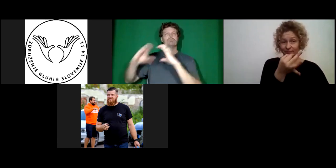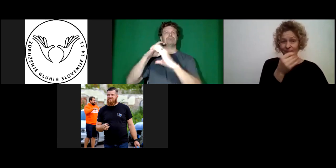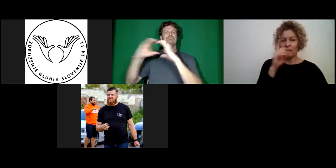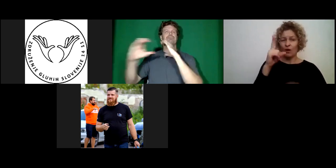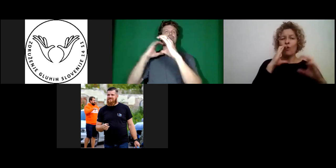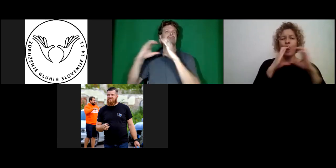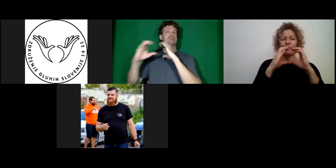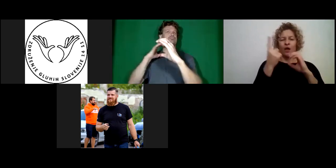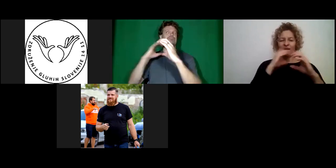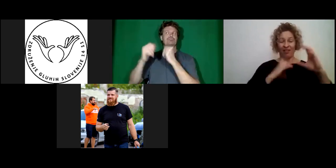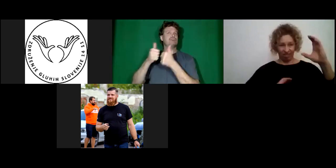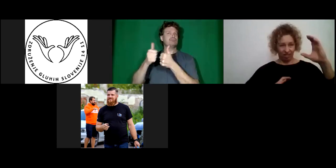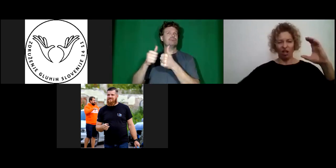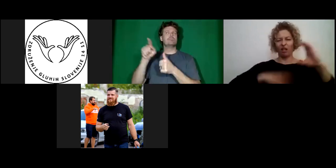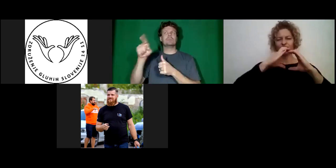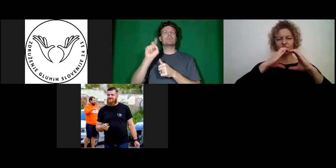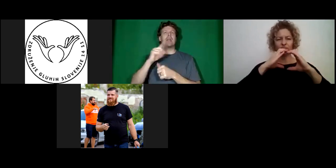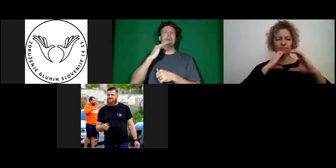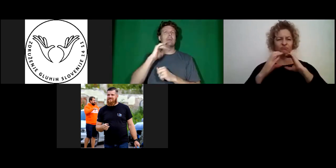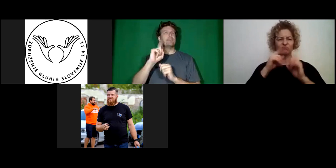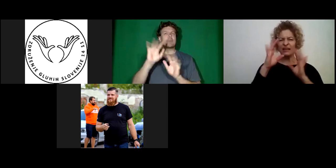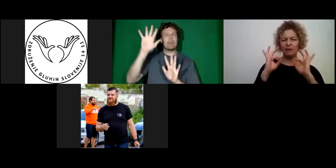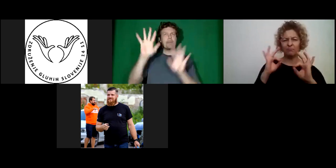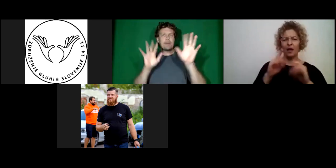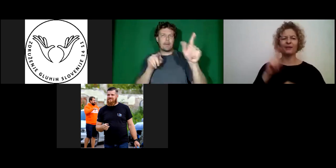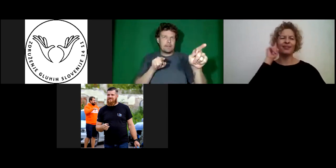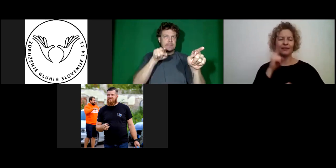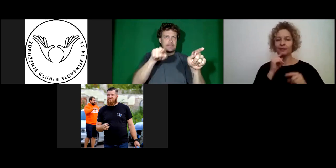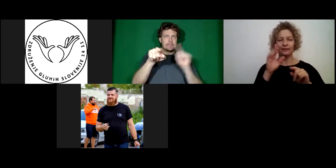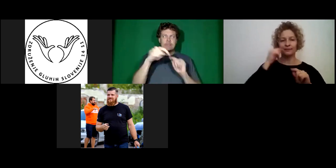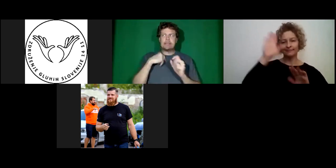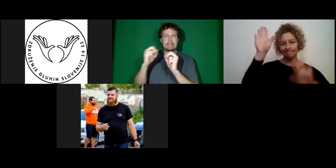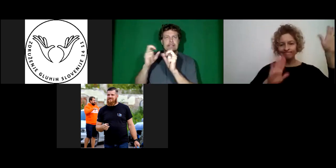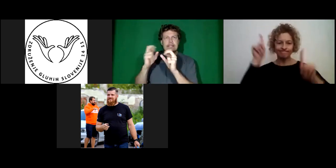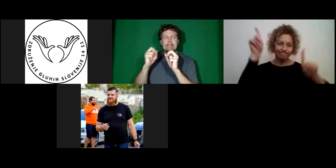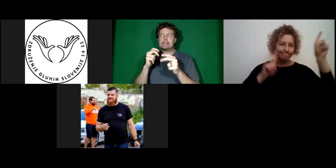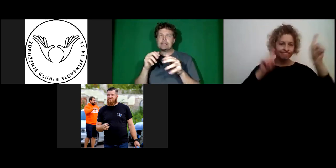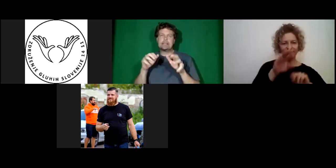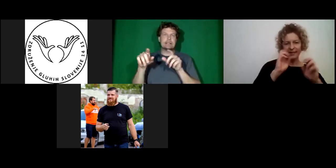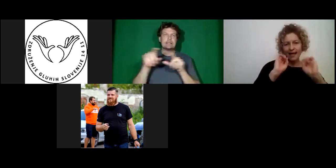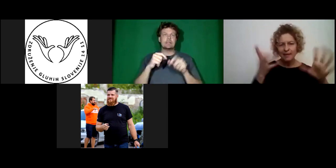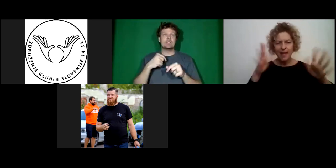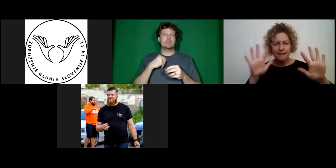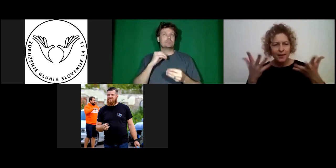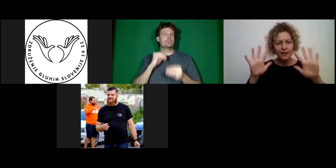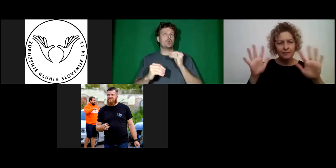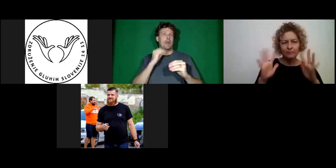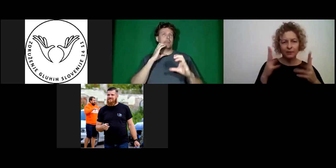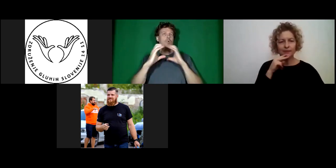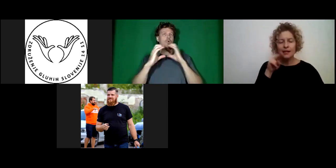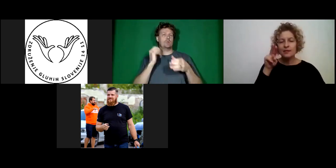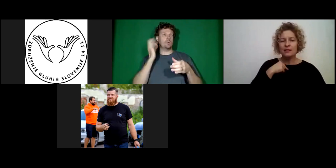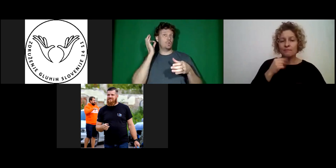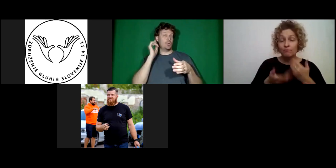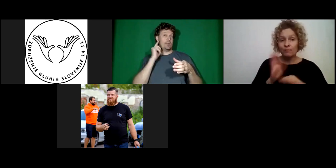And this coach, I really communicate well with. He tried to gesture. We built